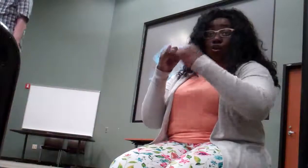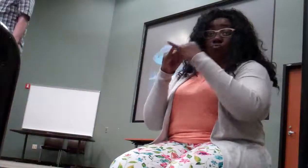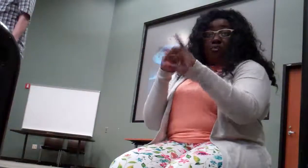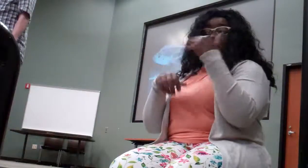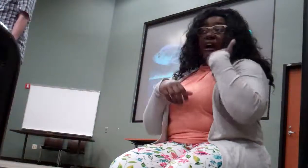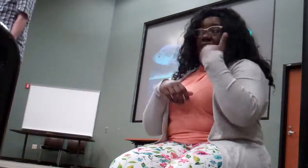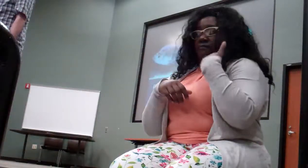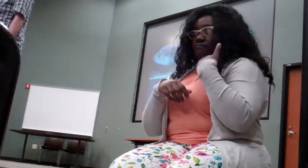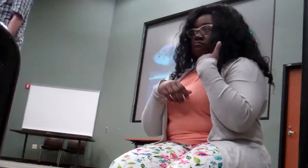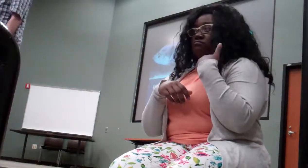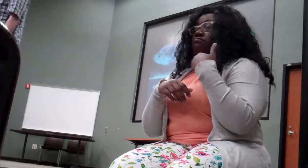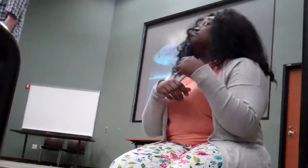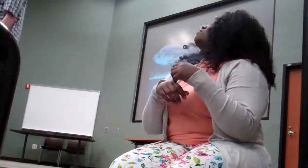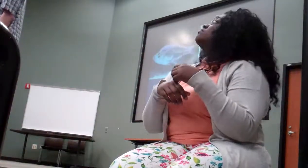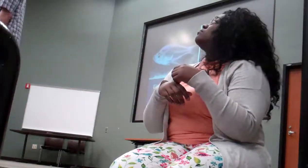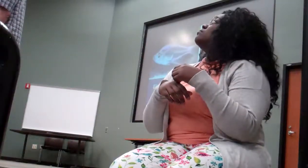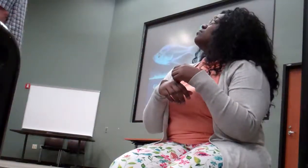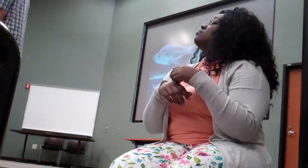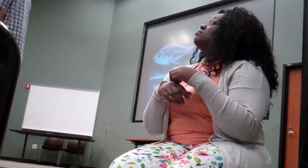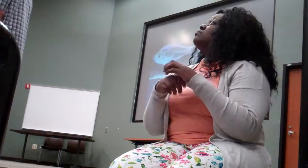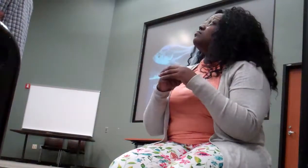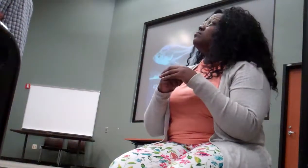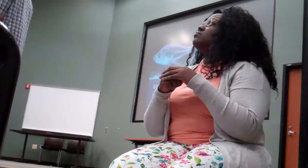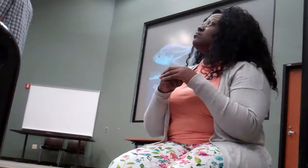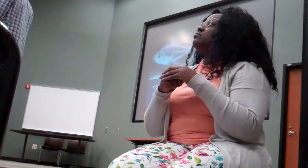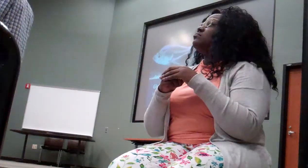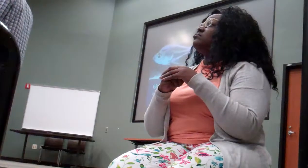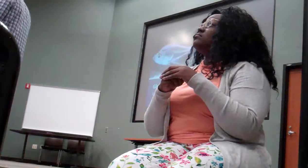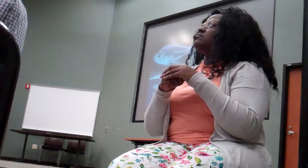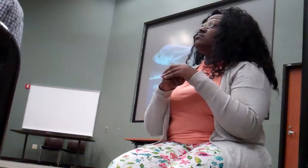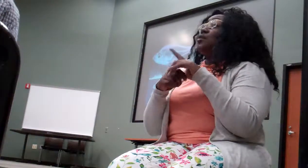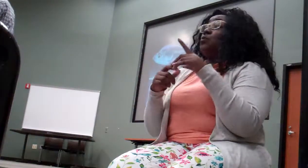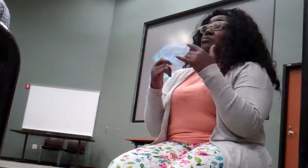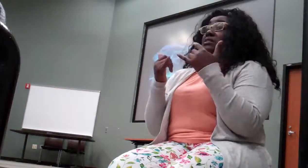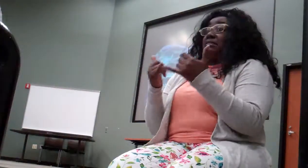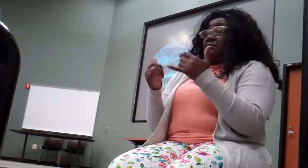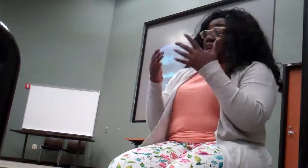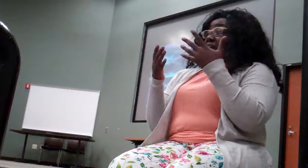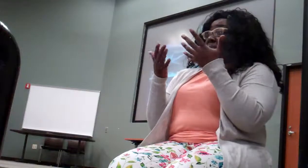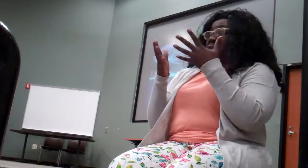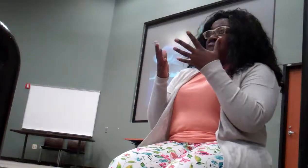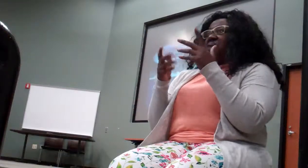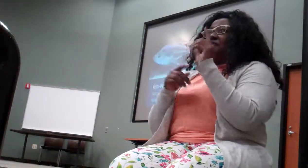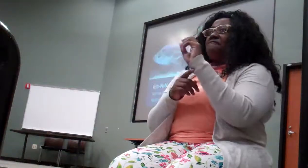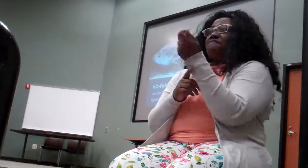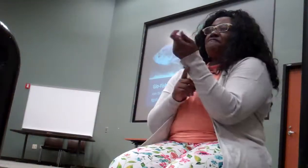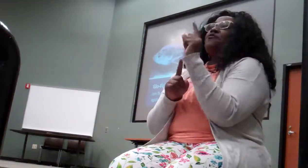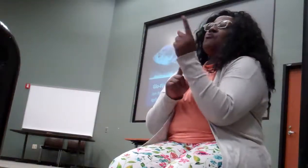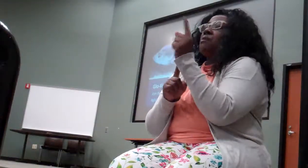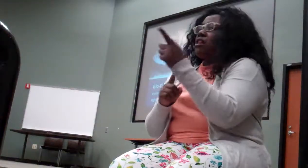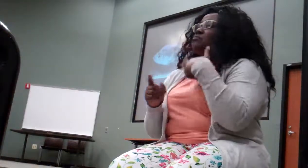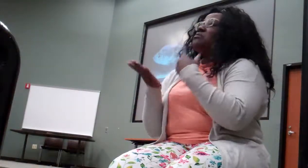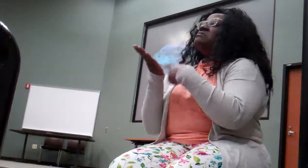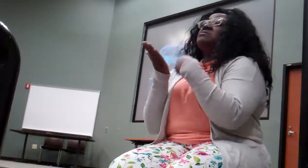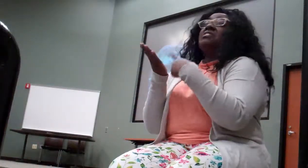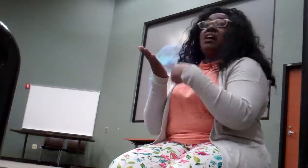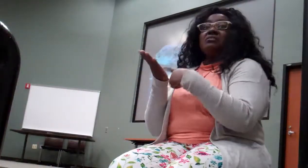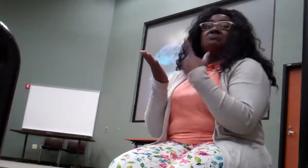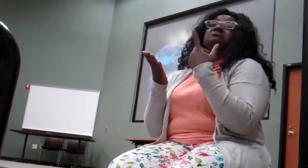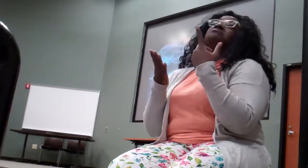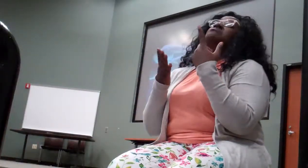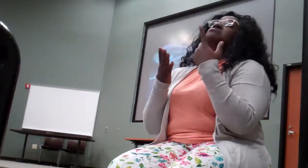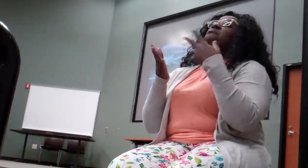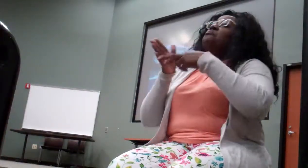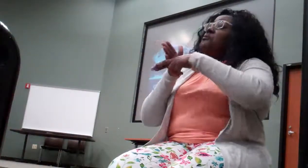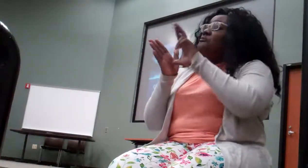as well. We'll spend the last bit of class after Tuesday's exam getting ready for that. We're going to spend those last class sessions